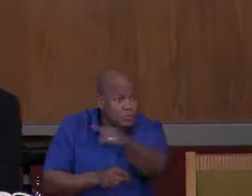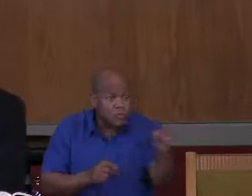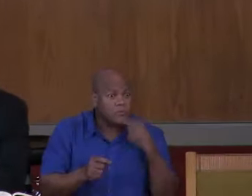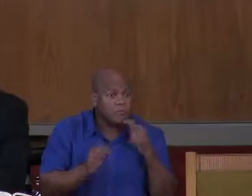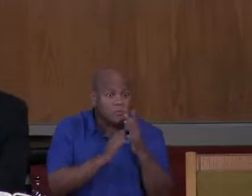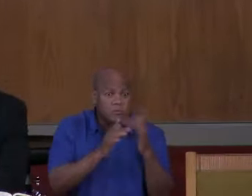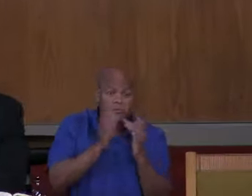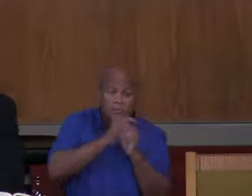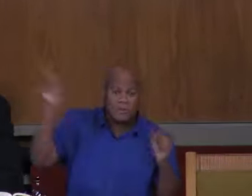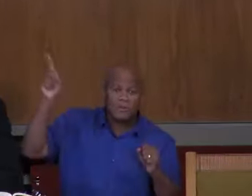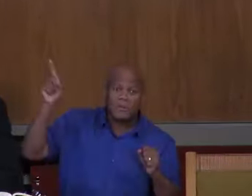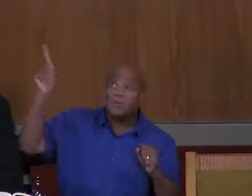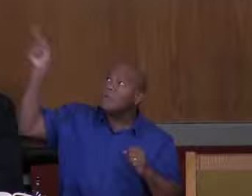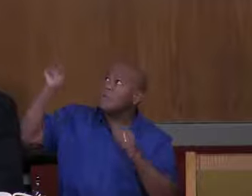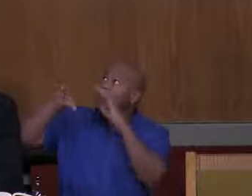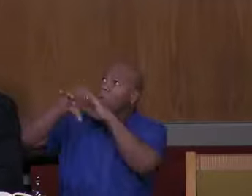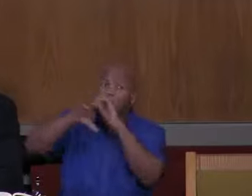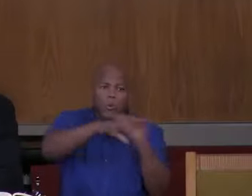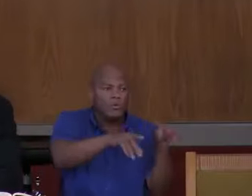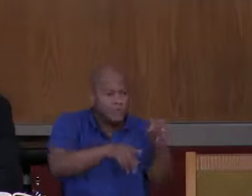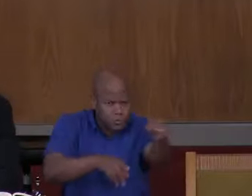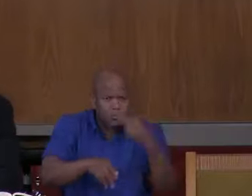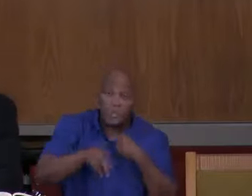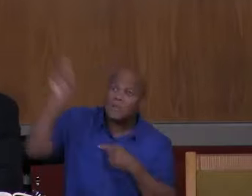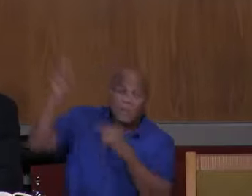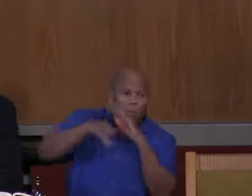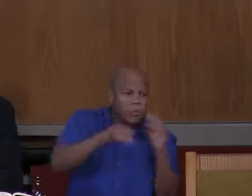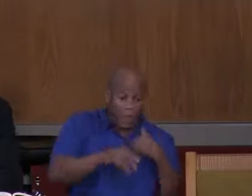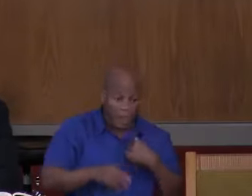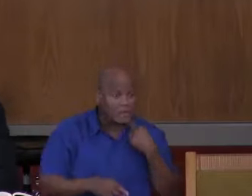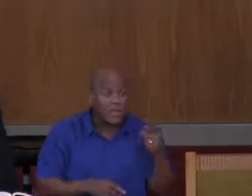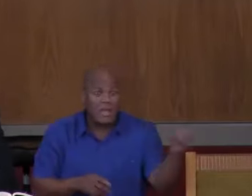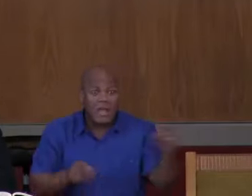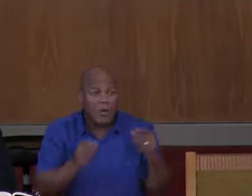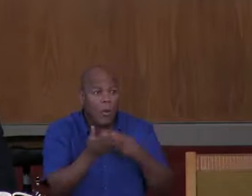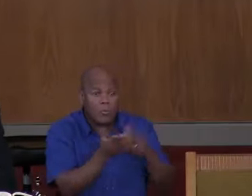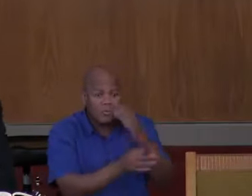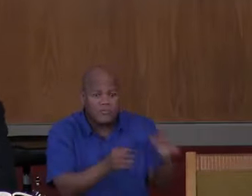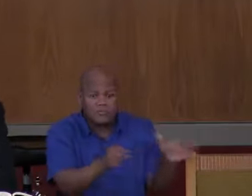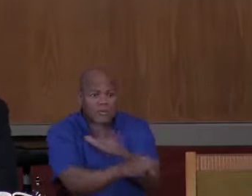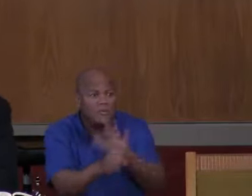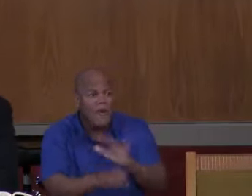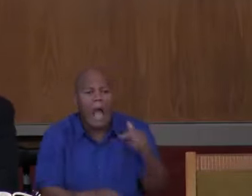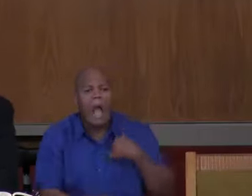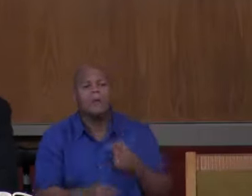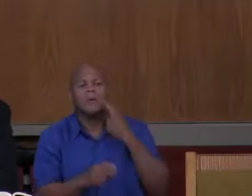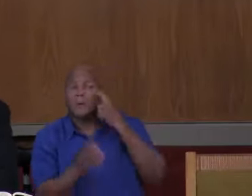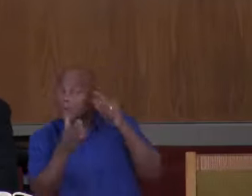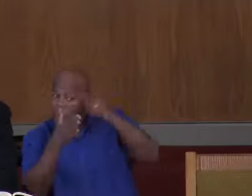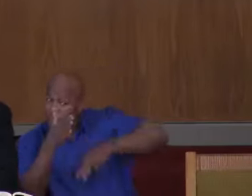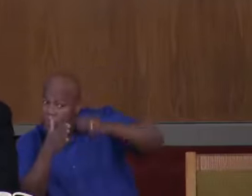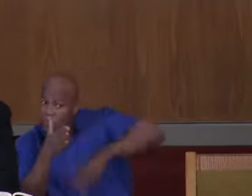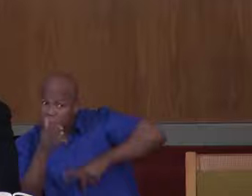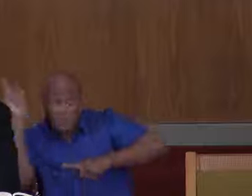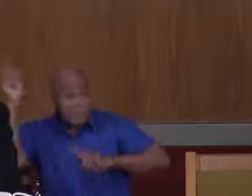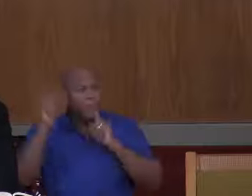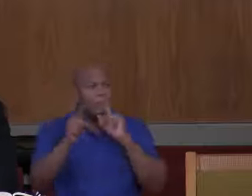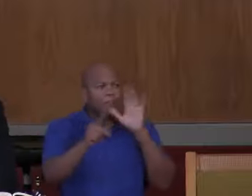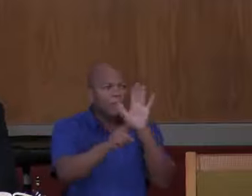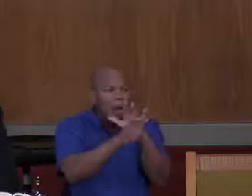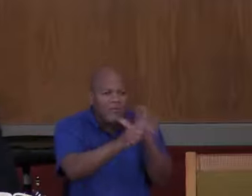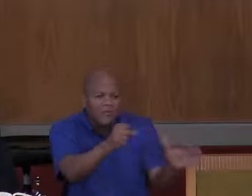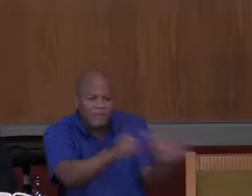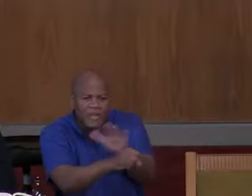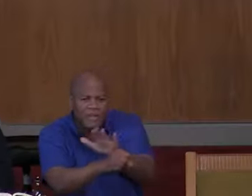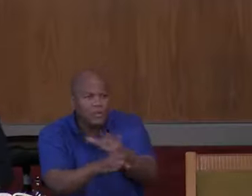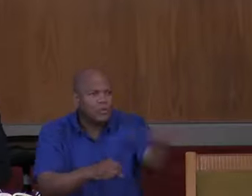didn't say he called you. You said he called you. I didn't say he filled you with the Holy Ghost. I just read where he said he promised to fill you.